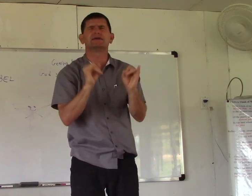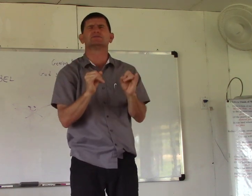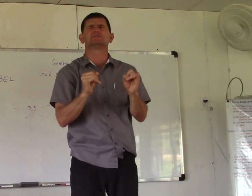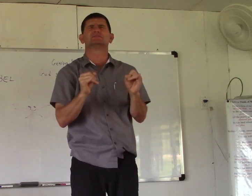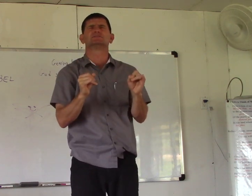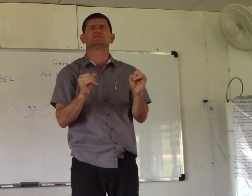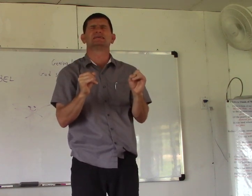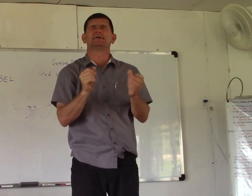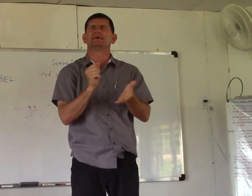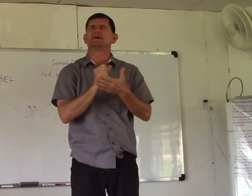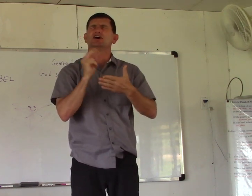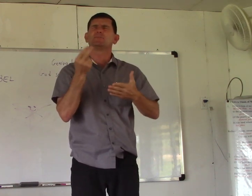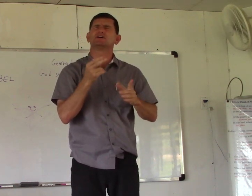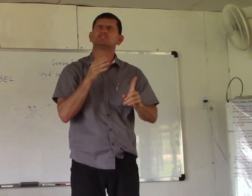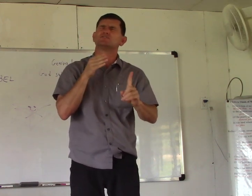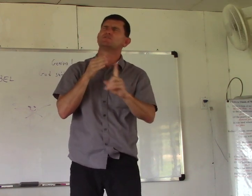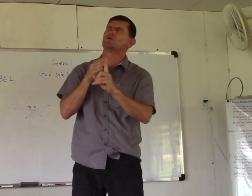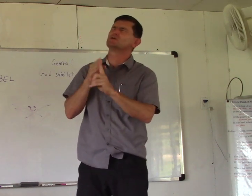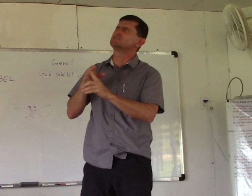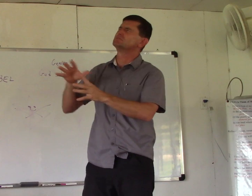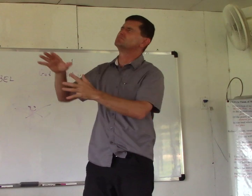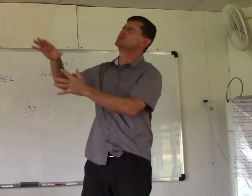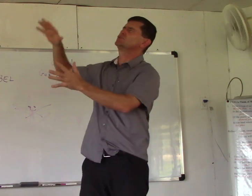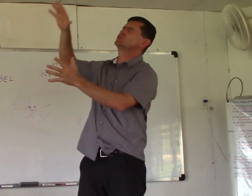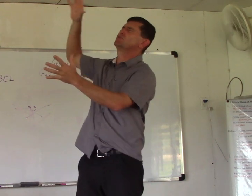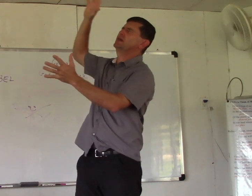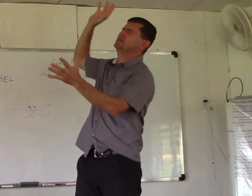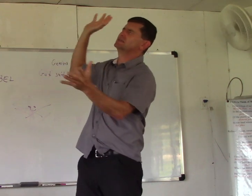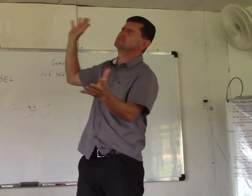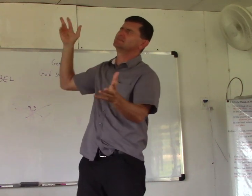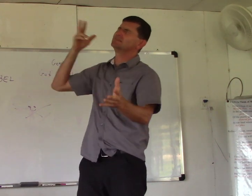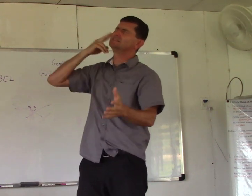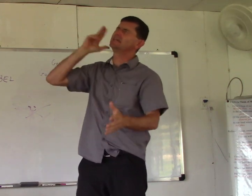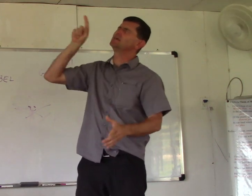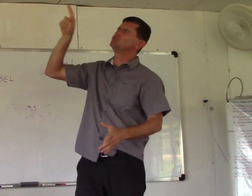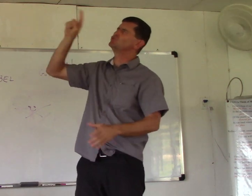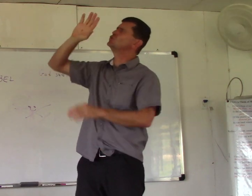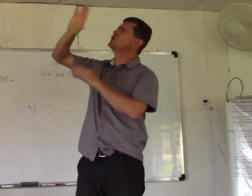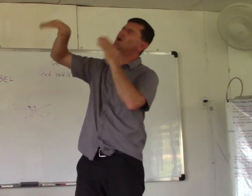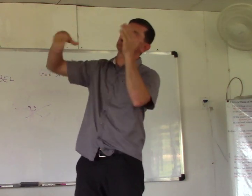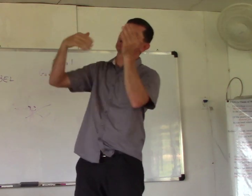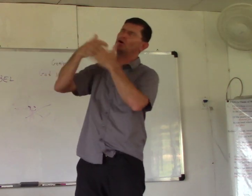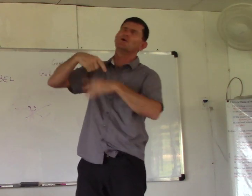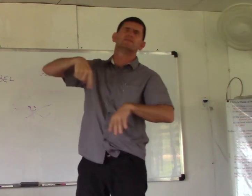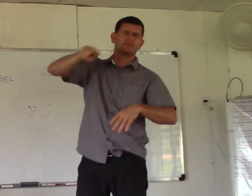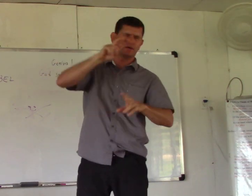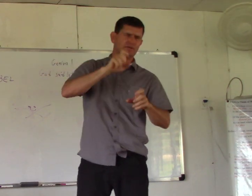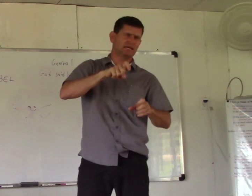idols. Help us focus your greatness and see you are all that we need.